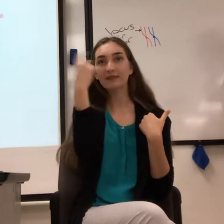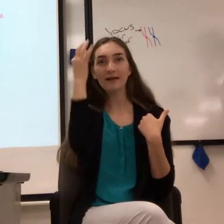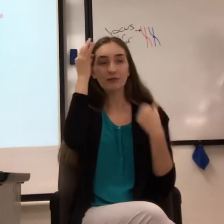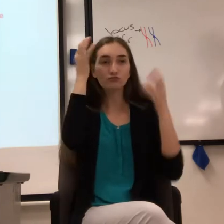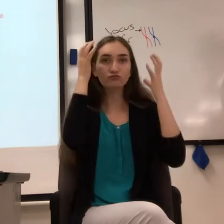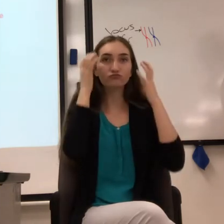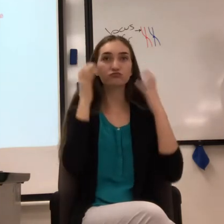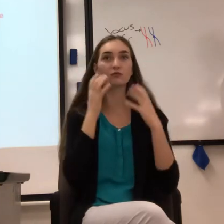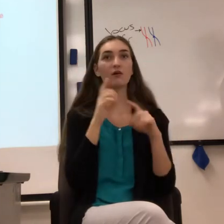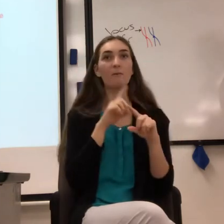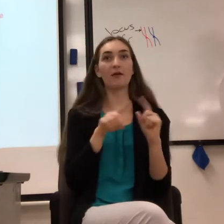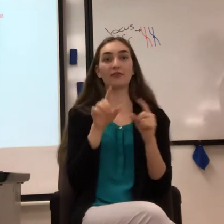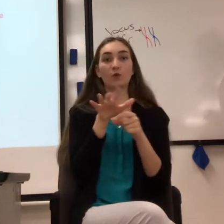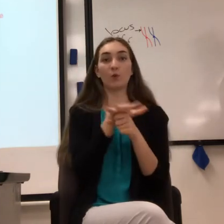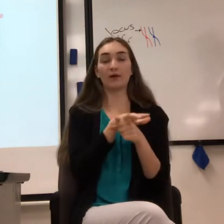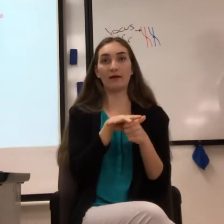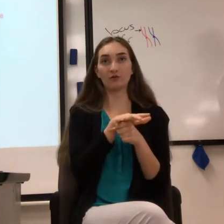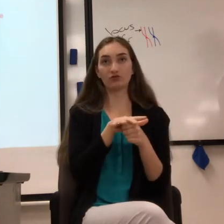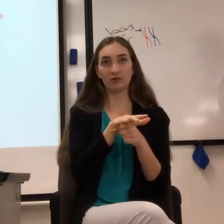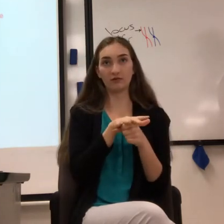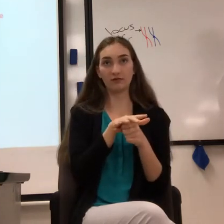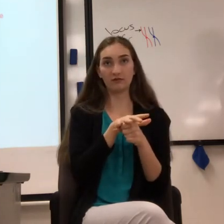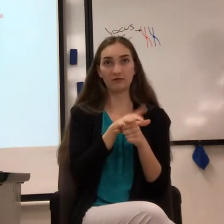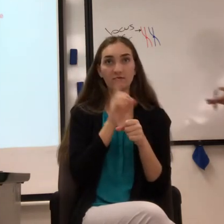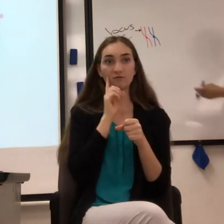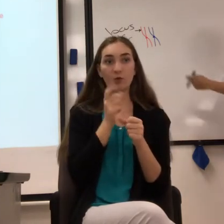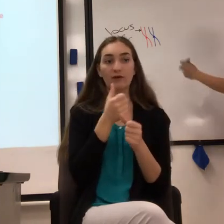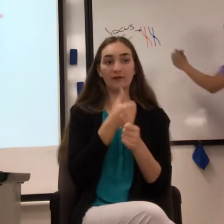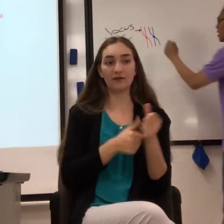the homologous chromosome, the same location.